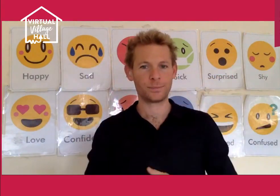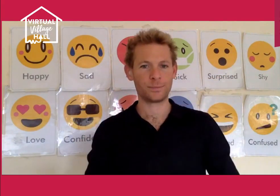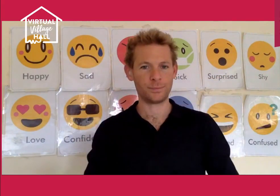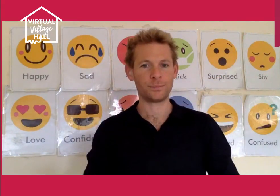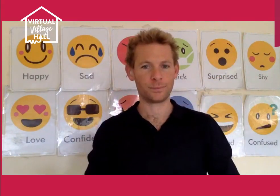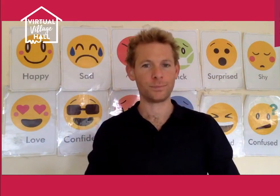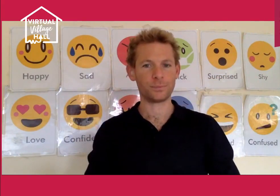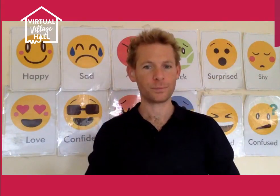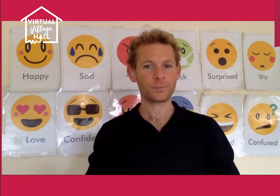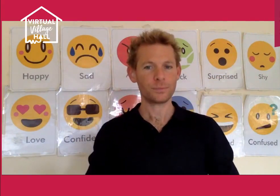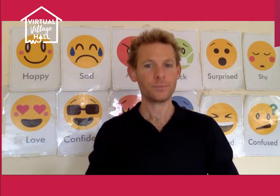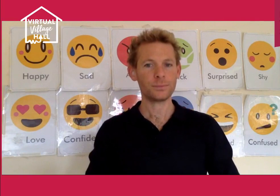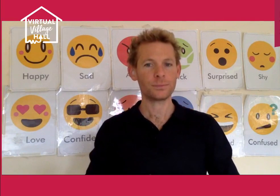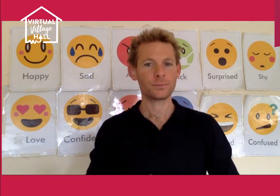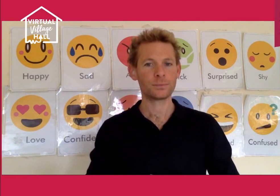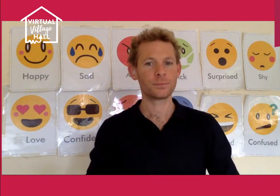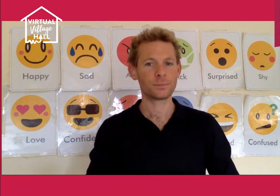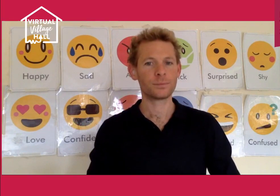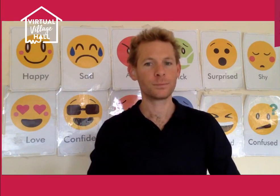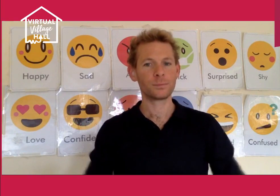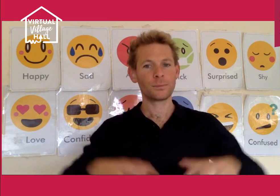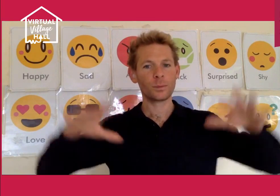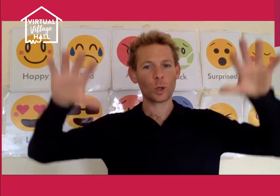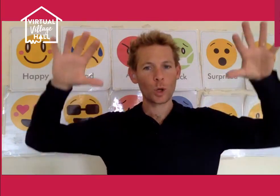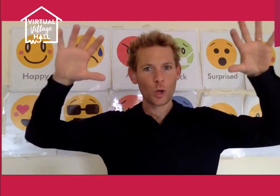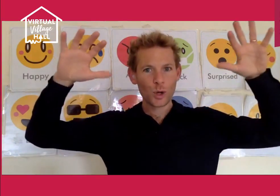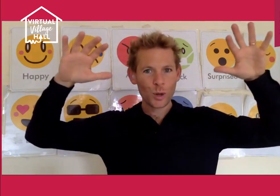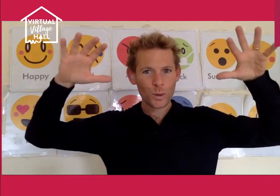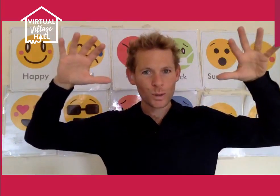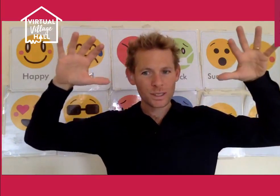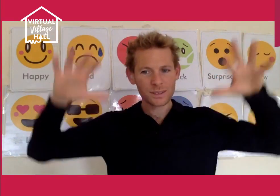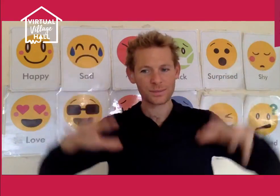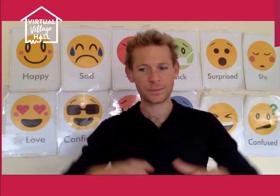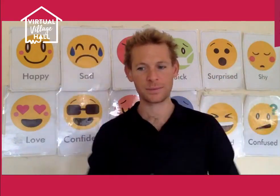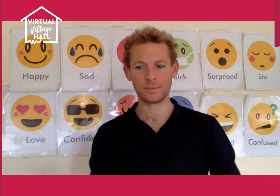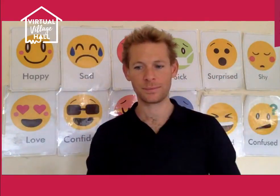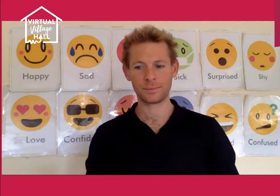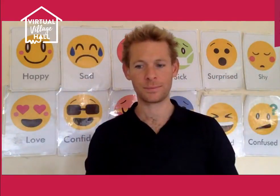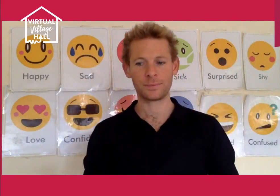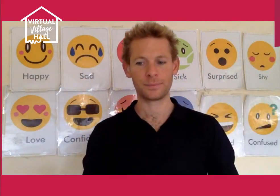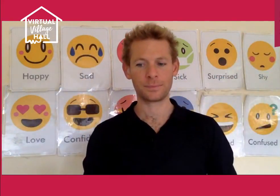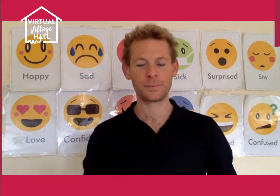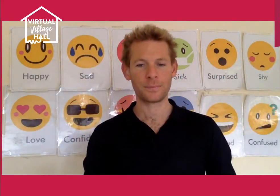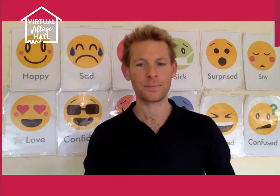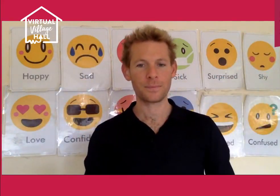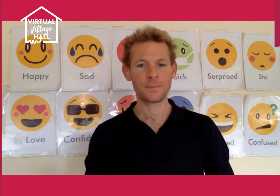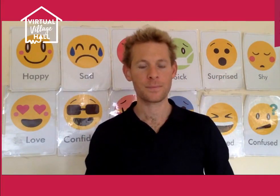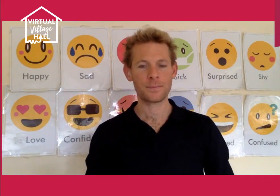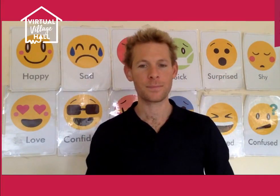But although Halloween is different in Northern Ireland and England, the sign for ghost is the same across the UK.